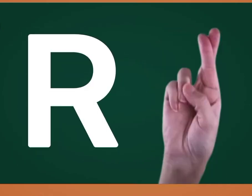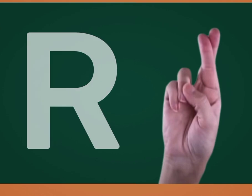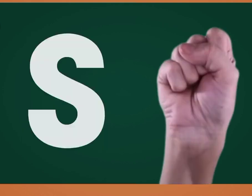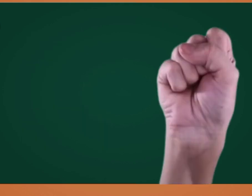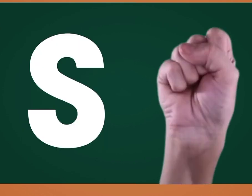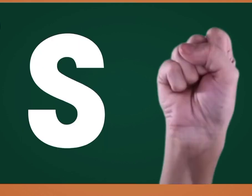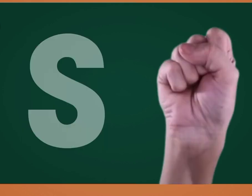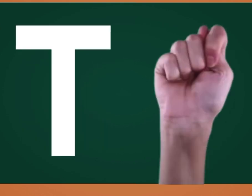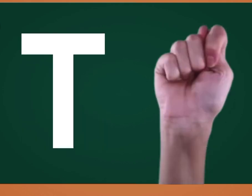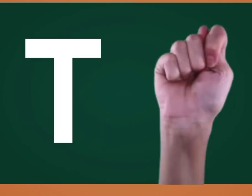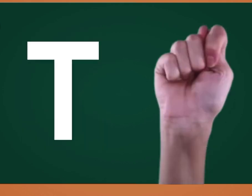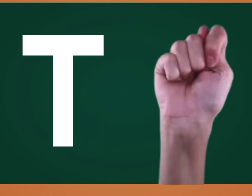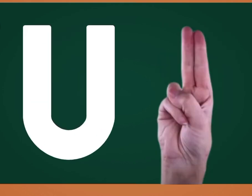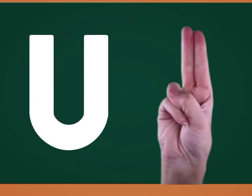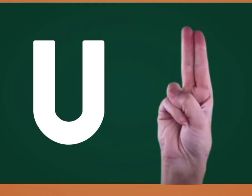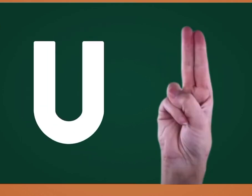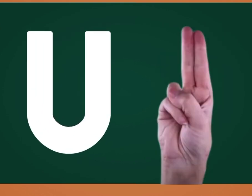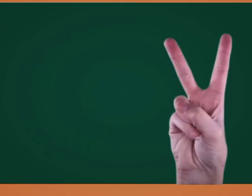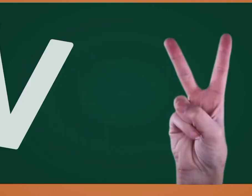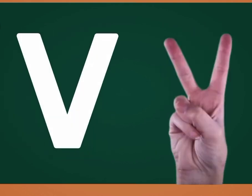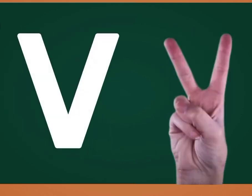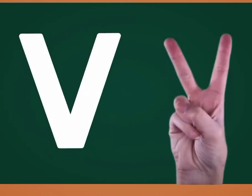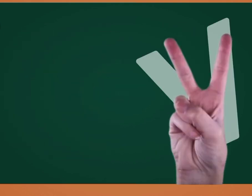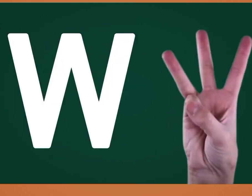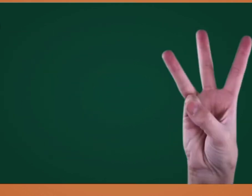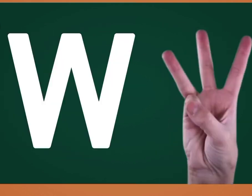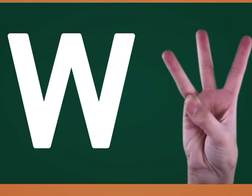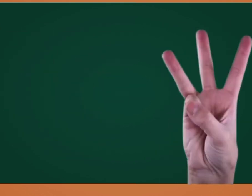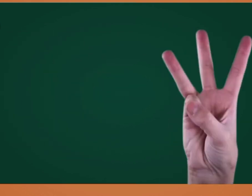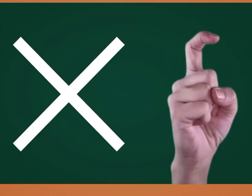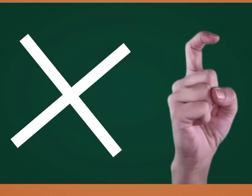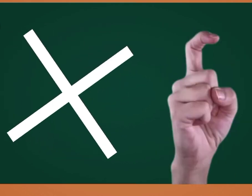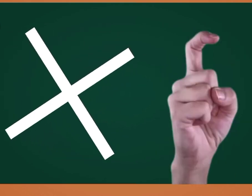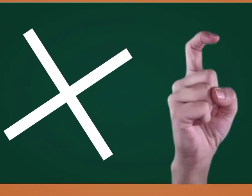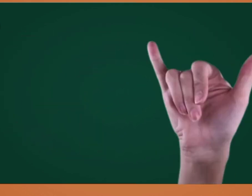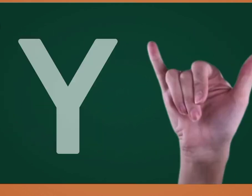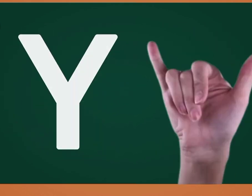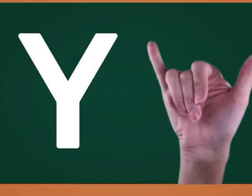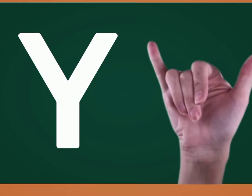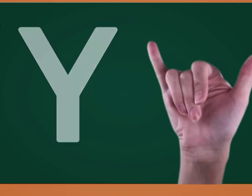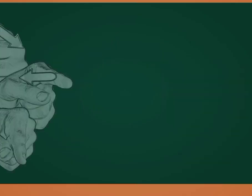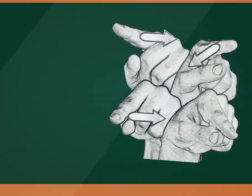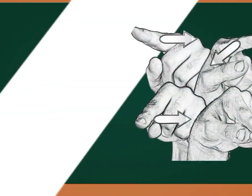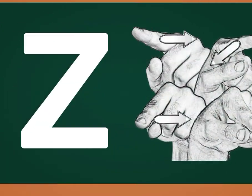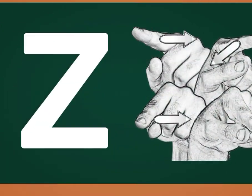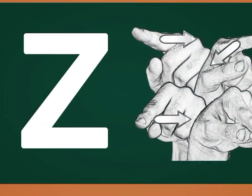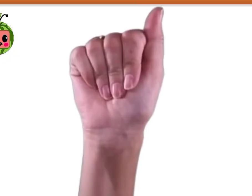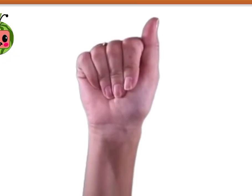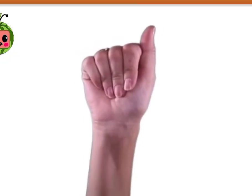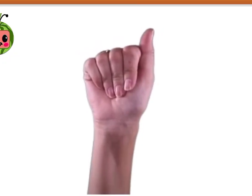S, T, U, V, W, X, Y, and Z. A,